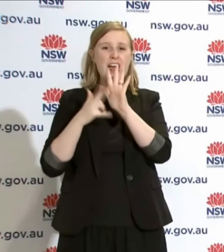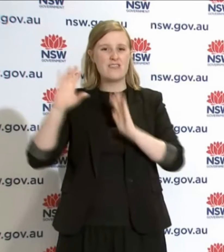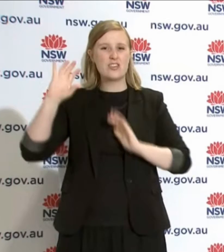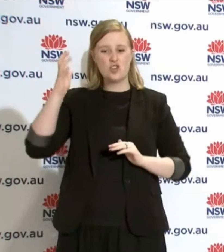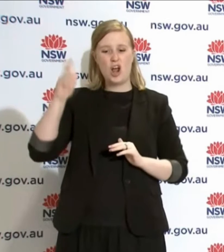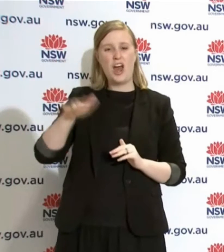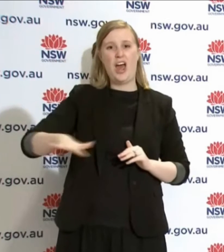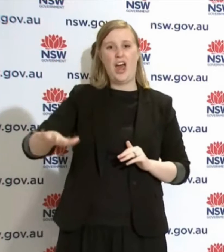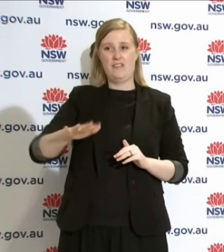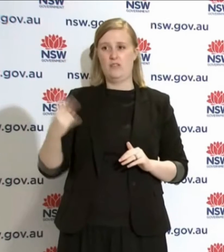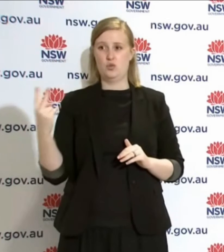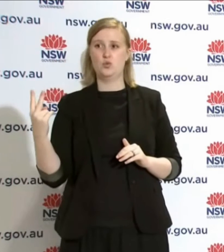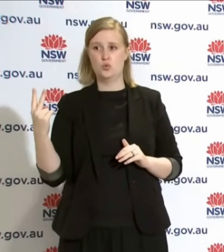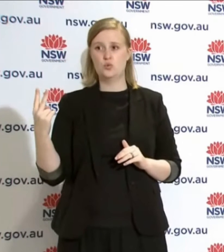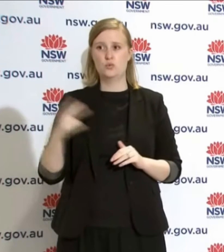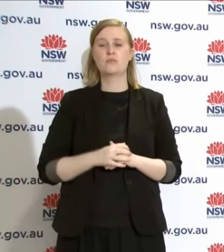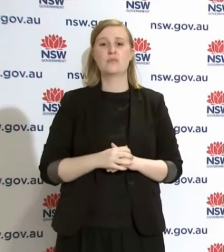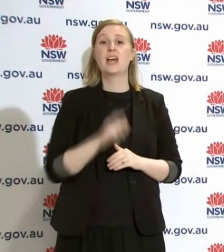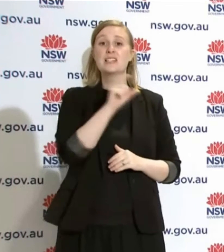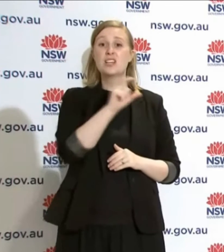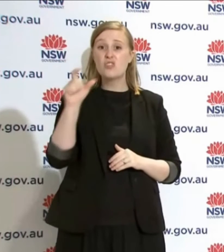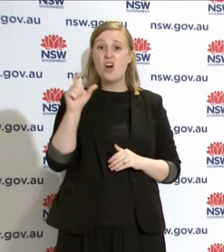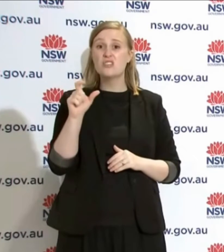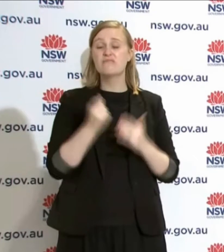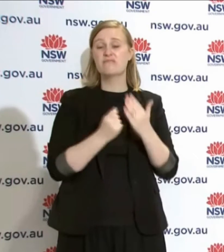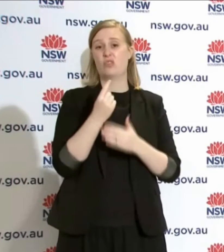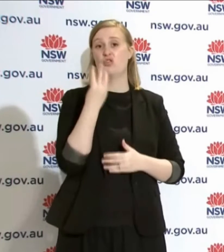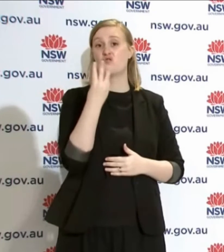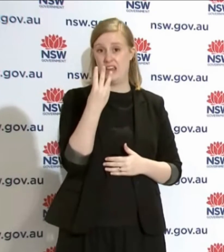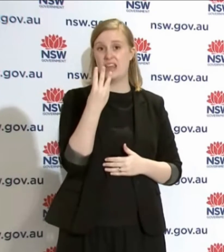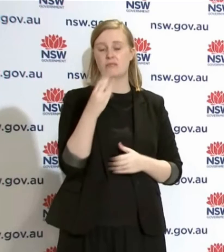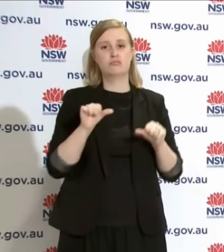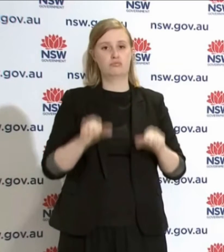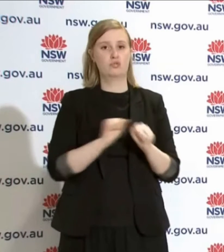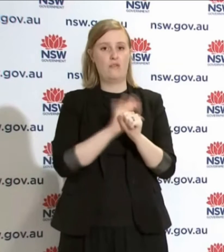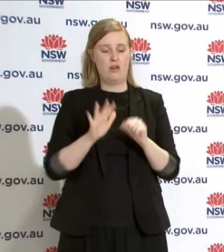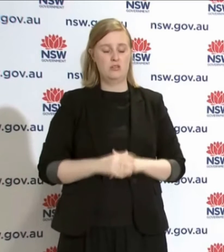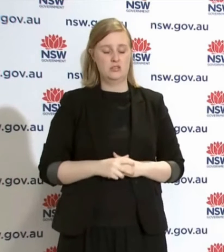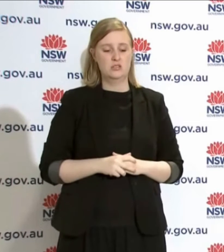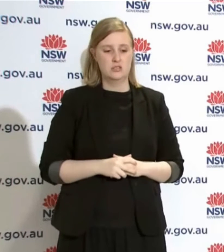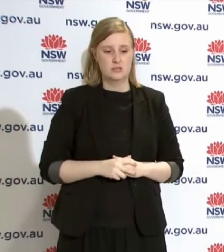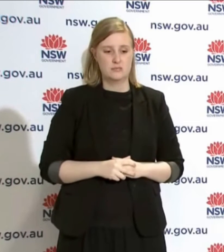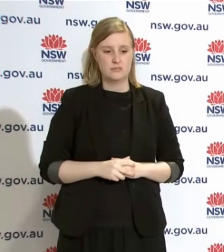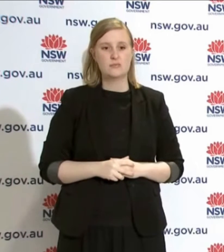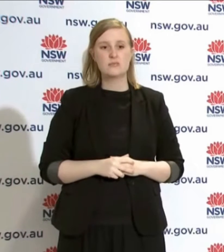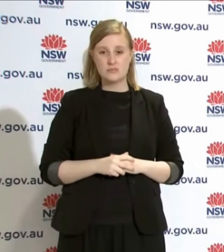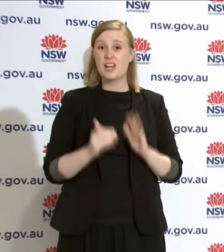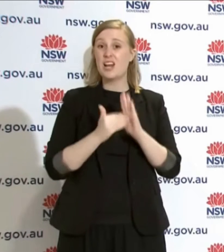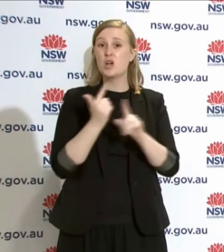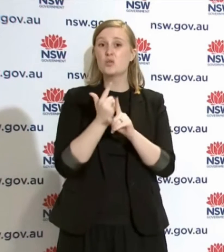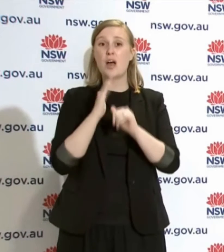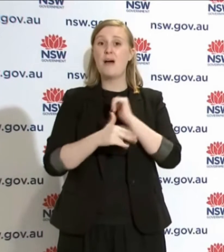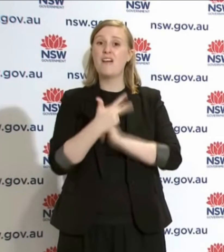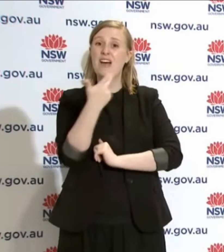government area. Central Coast, also 3 cases. But today I also want to call out in relation to vaccination in the regions. We want to